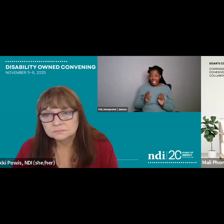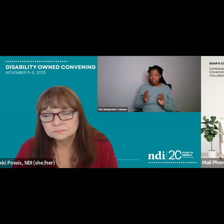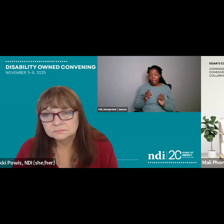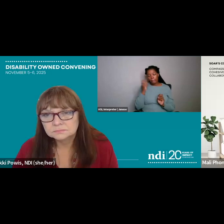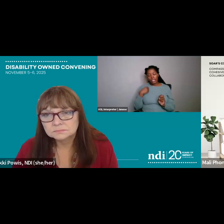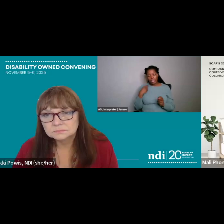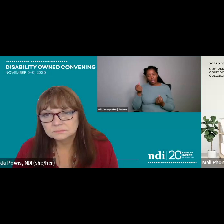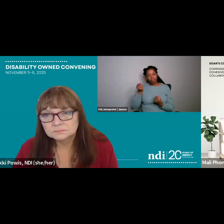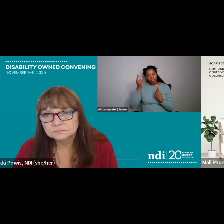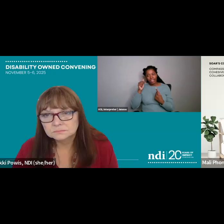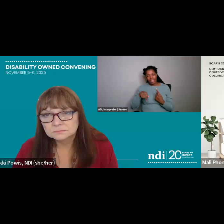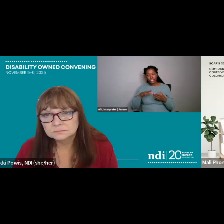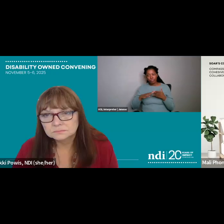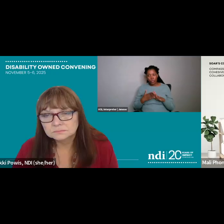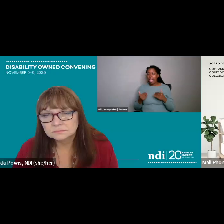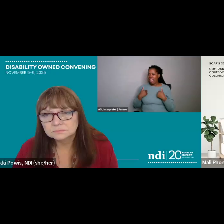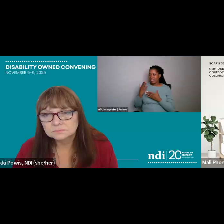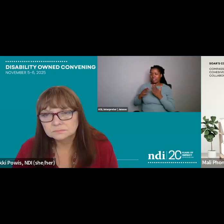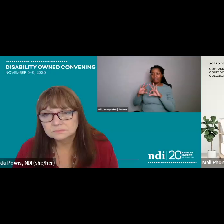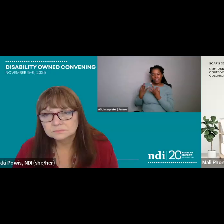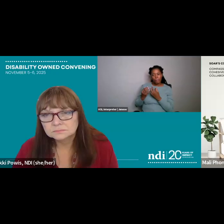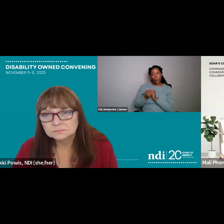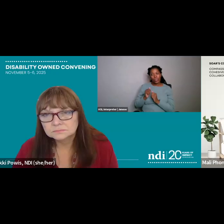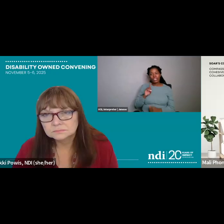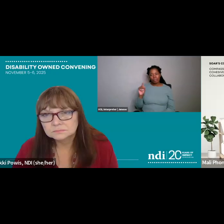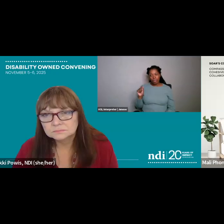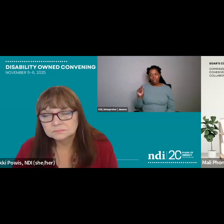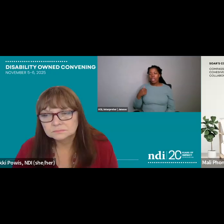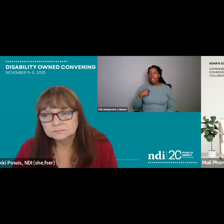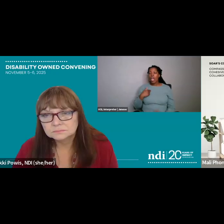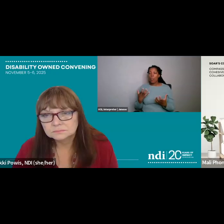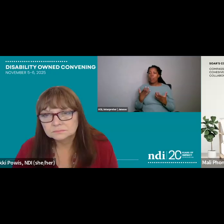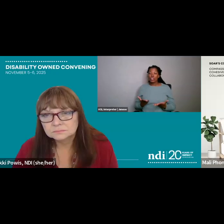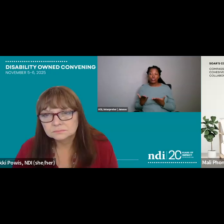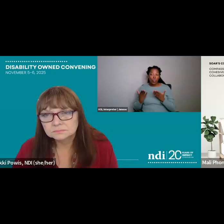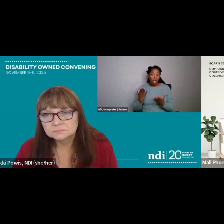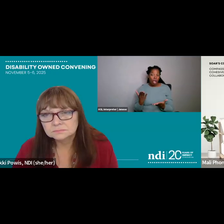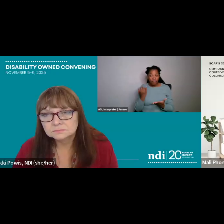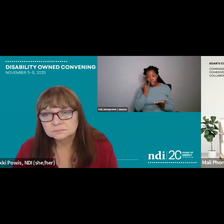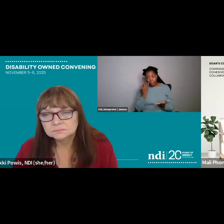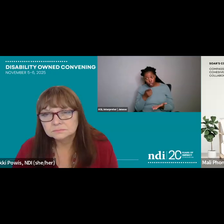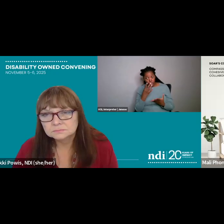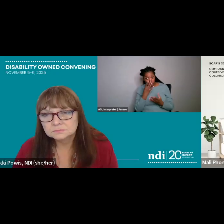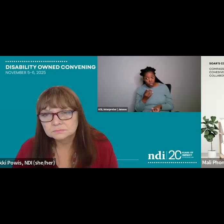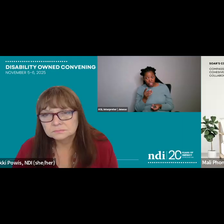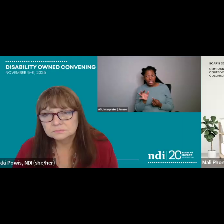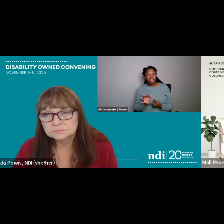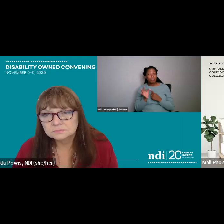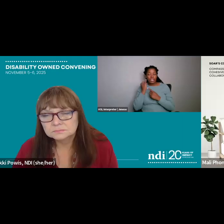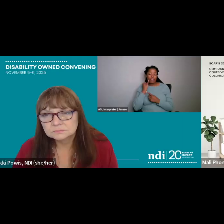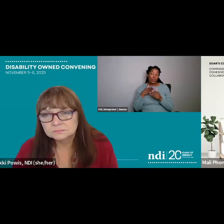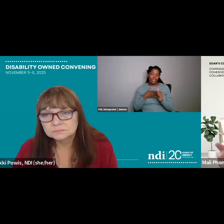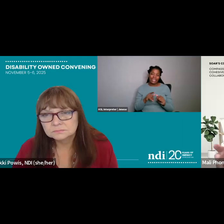family members who also have disabilities. I really want to offer up, if those are interested, especially if you're leading teams